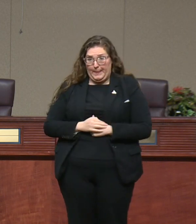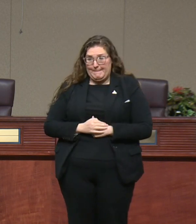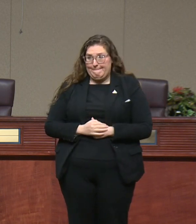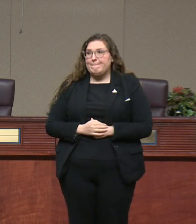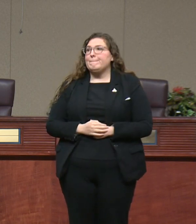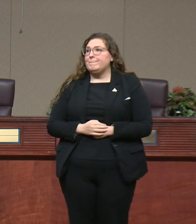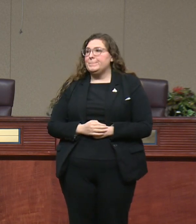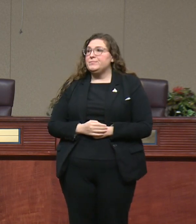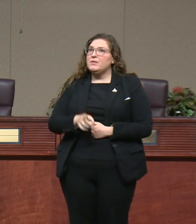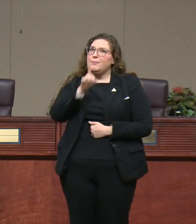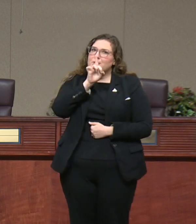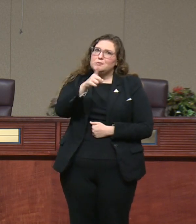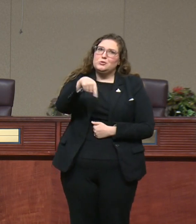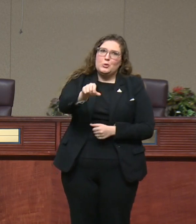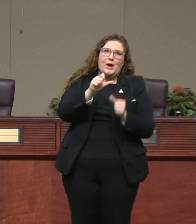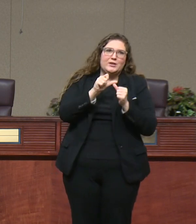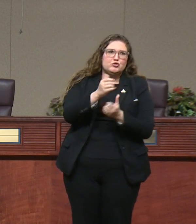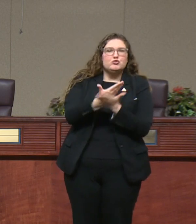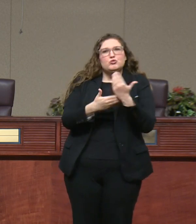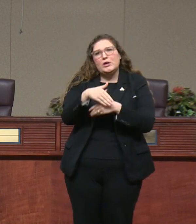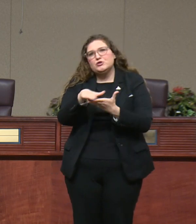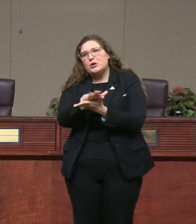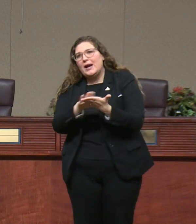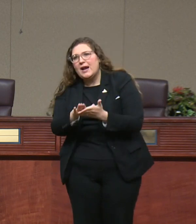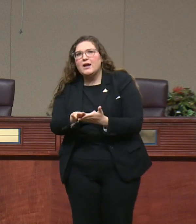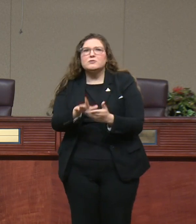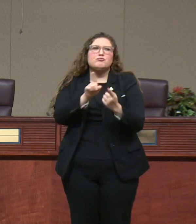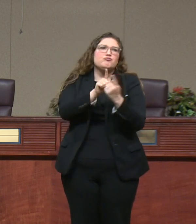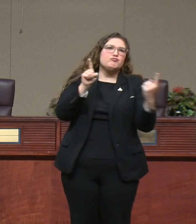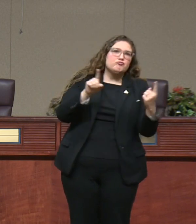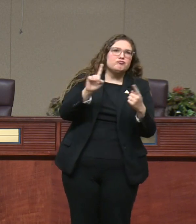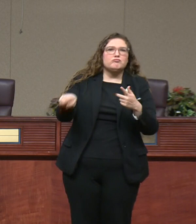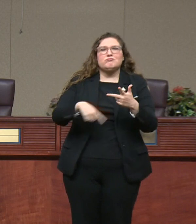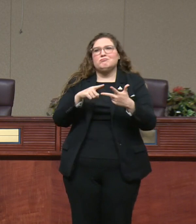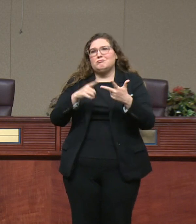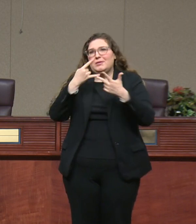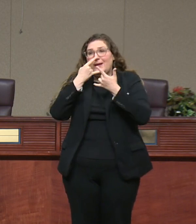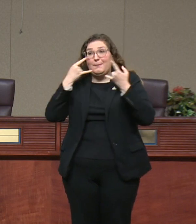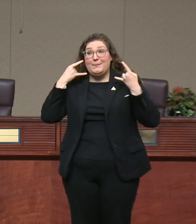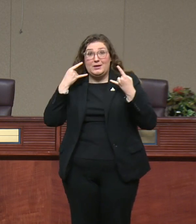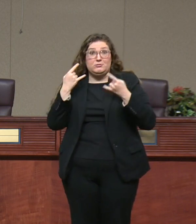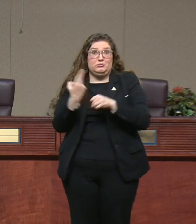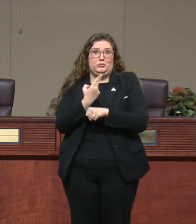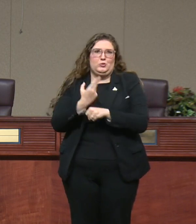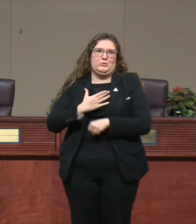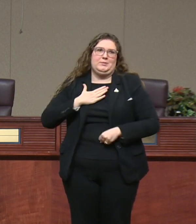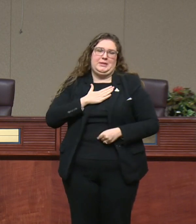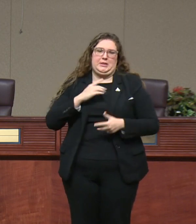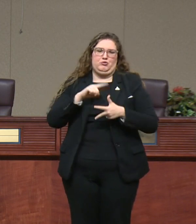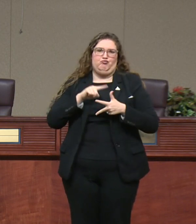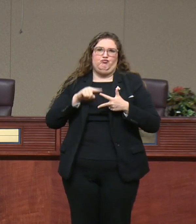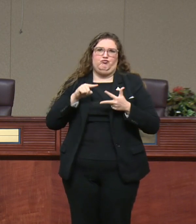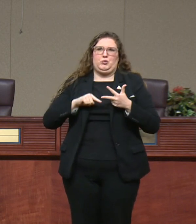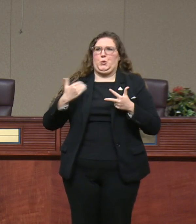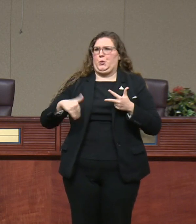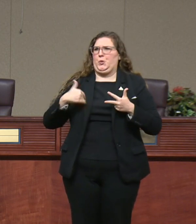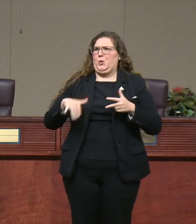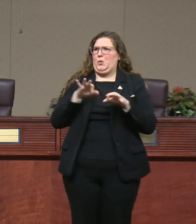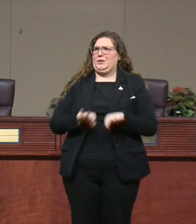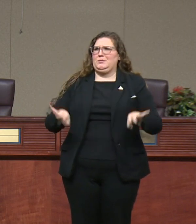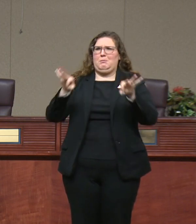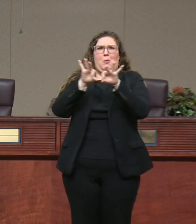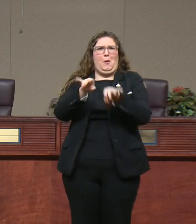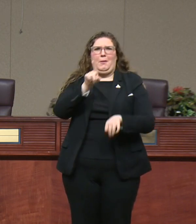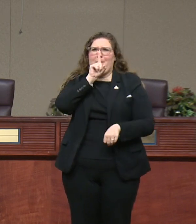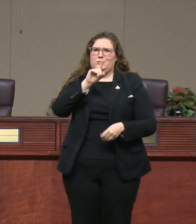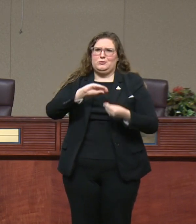So wash your hands, wash your distance, and wear your mask are critical to keep this pandemic under control in